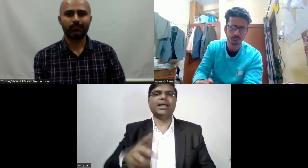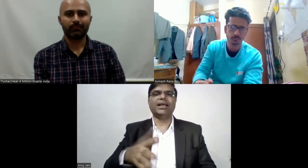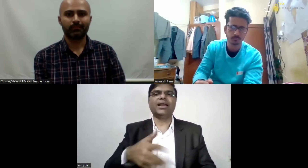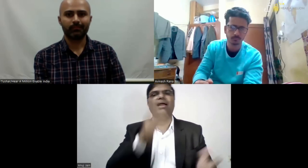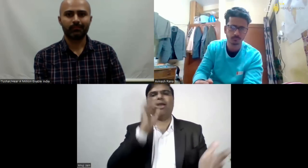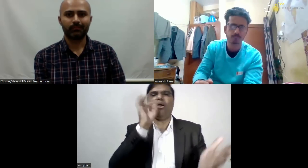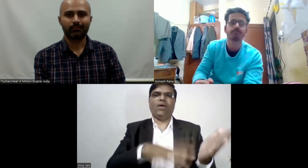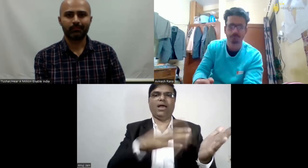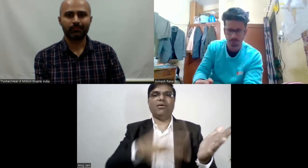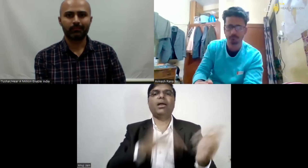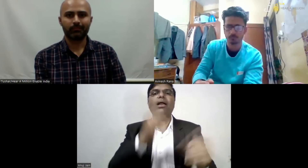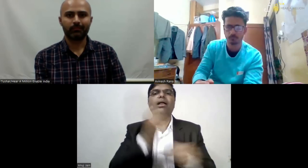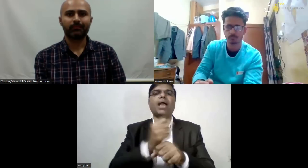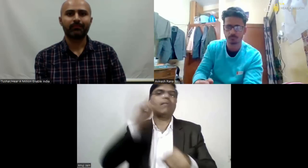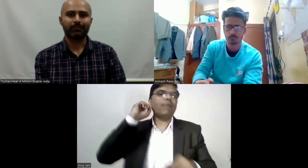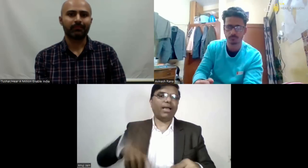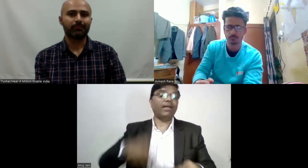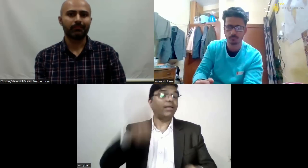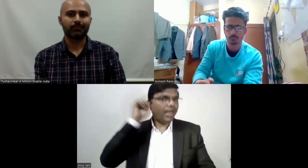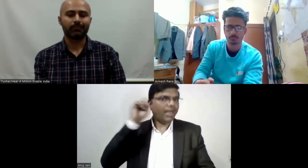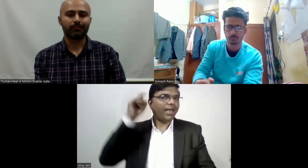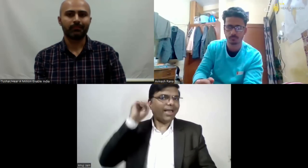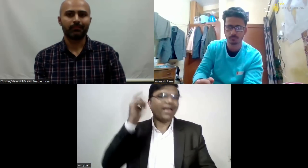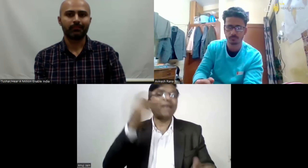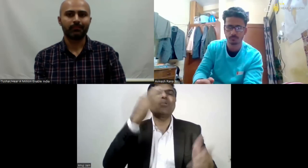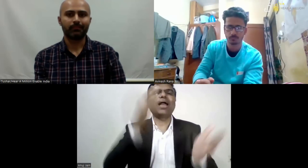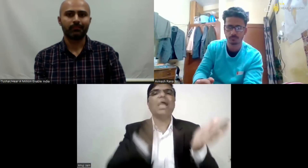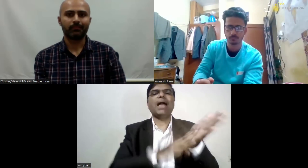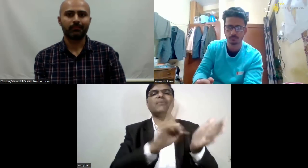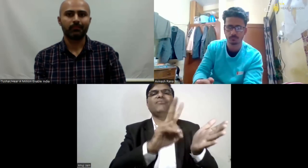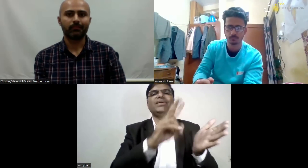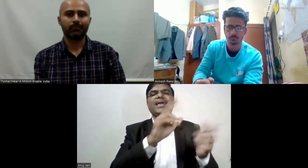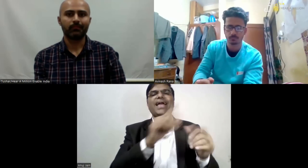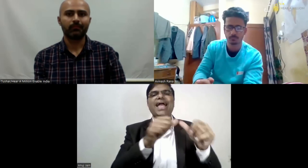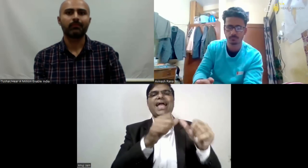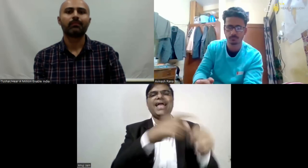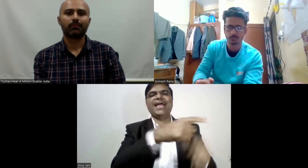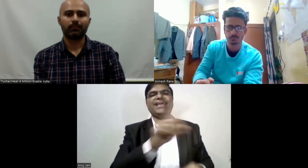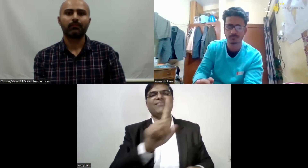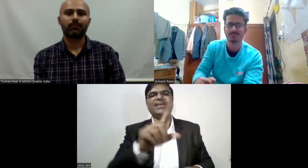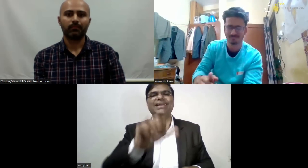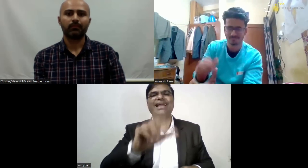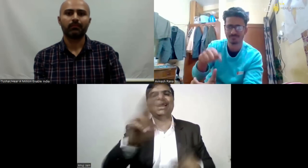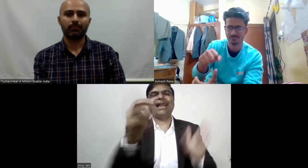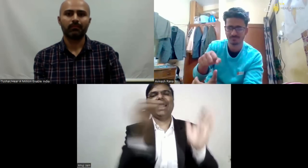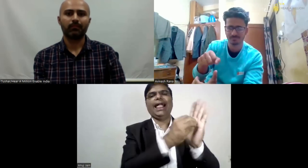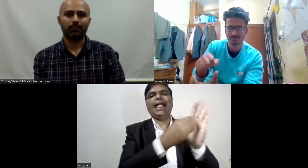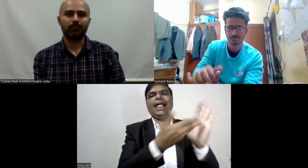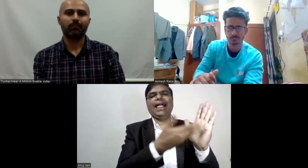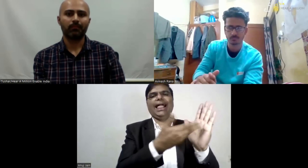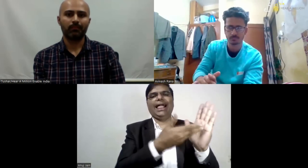and deaf person, they should be treated equally. They have ordered, but government, they are not